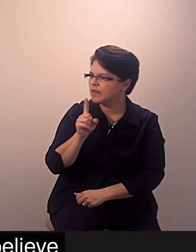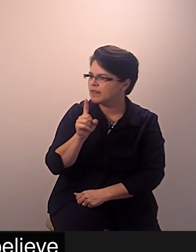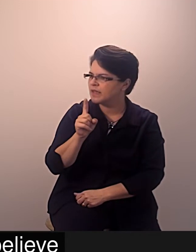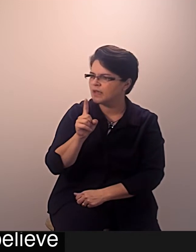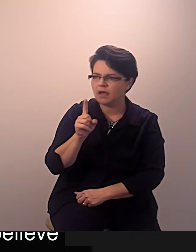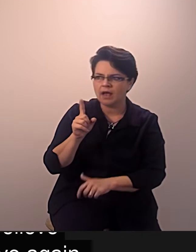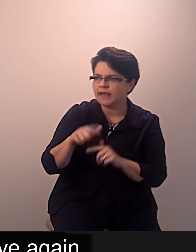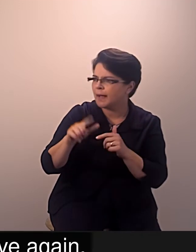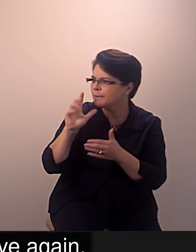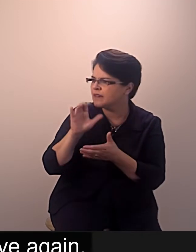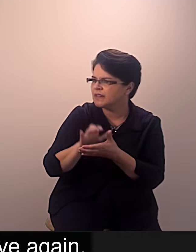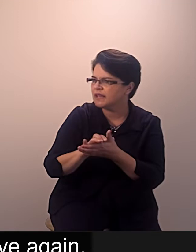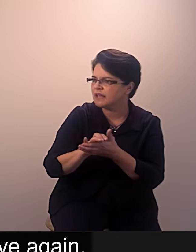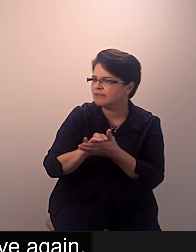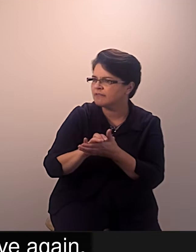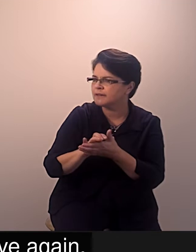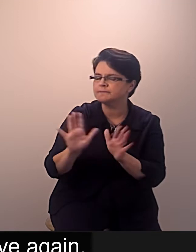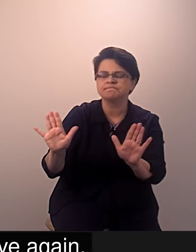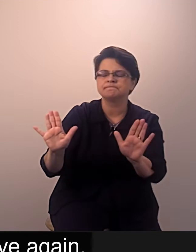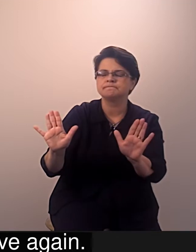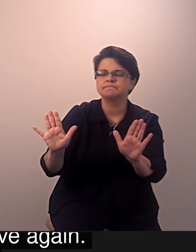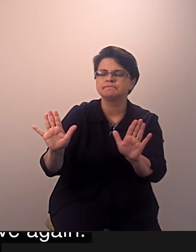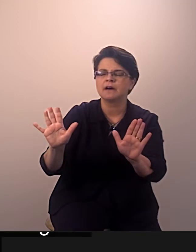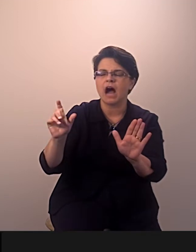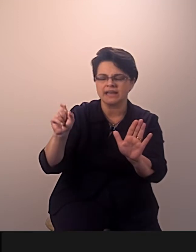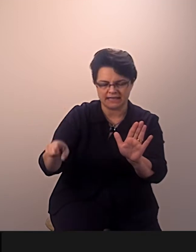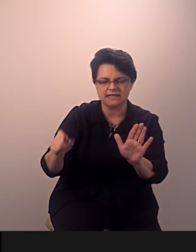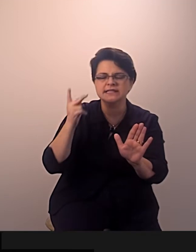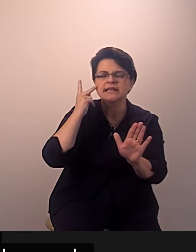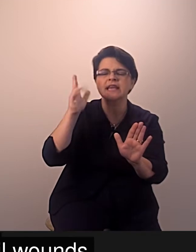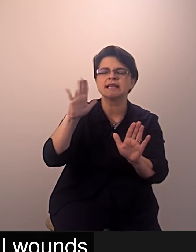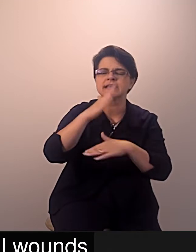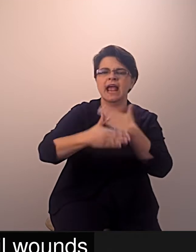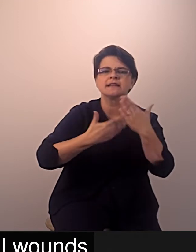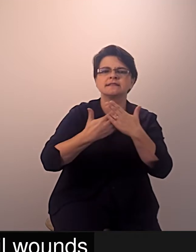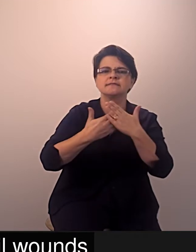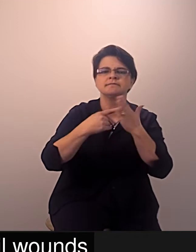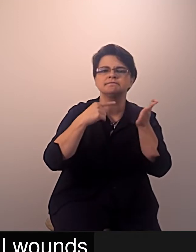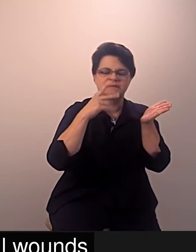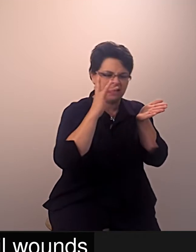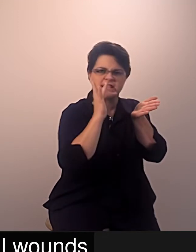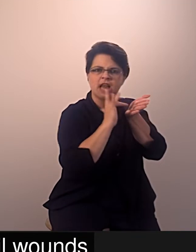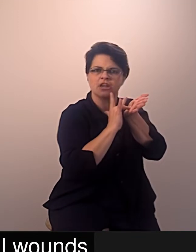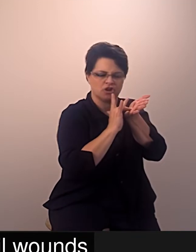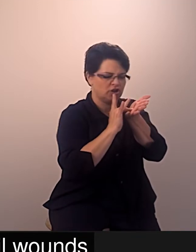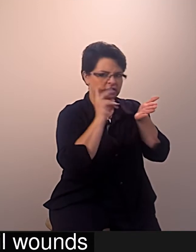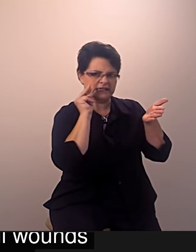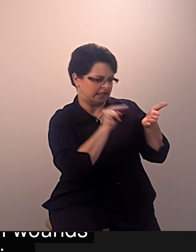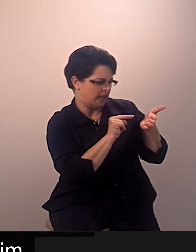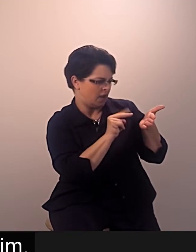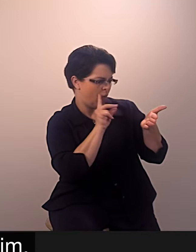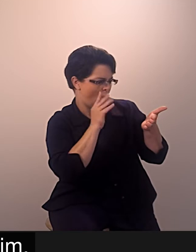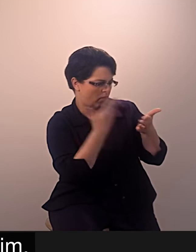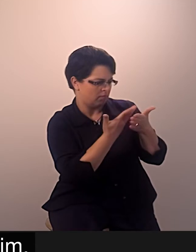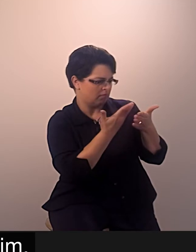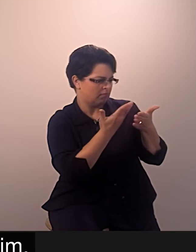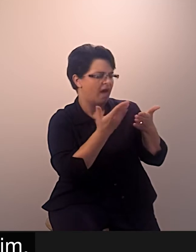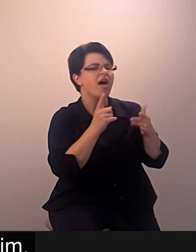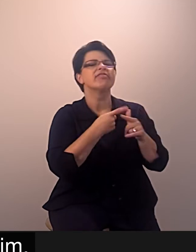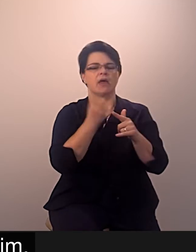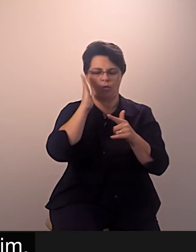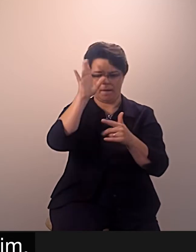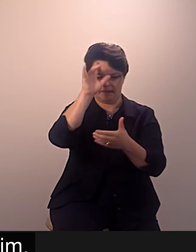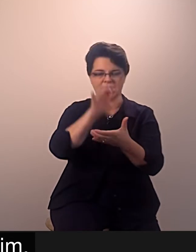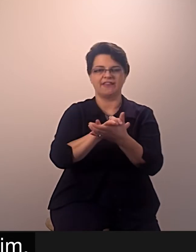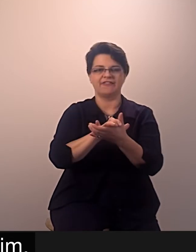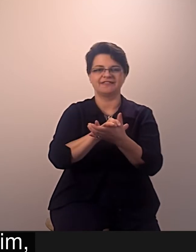He said, "Until I see his nail wounds and touch him, I will not believe." Jesus came